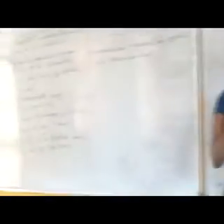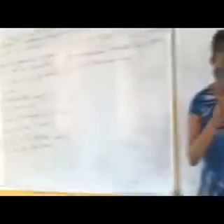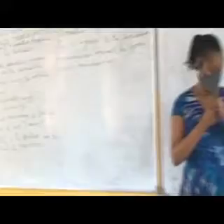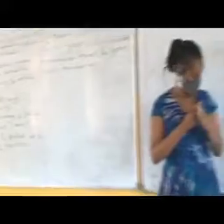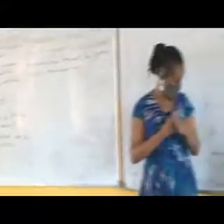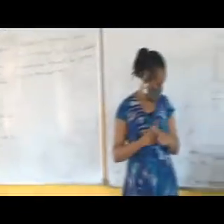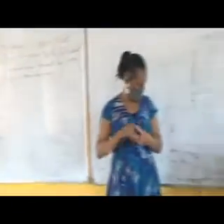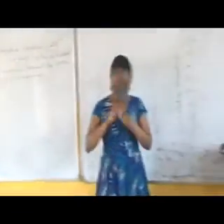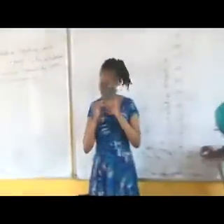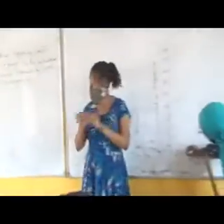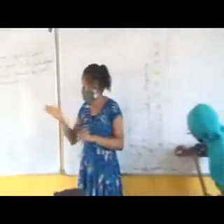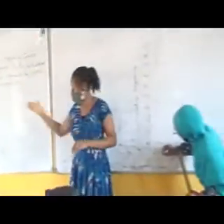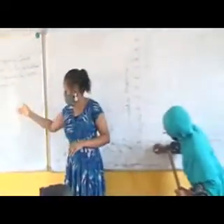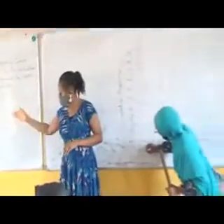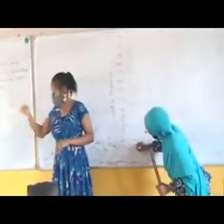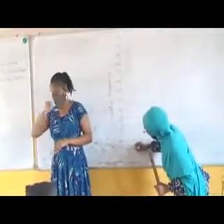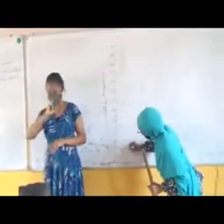10.5. The next one is